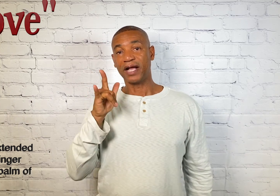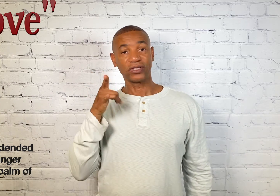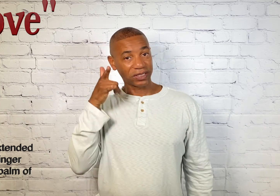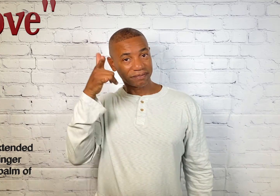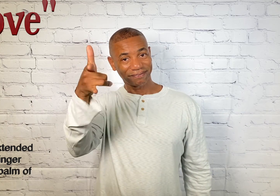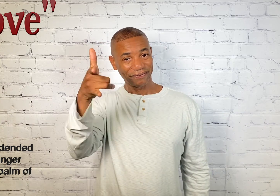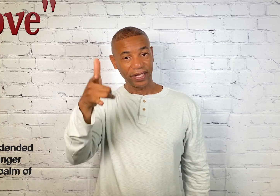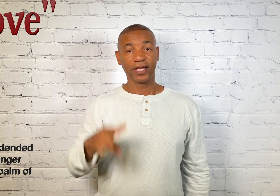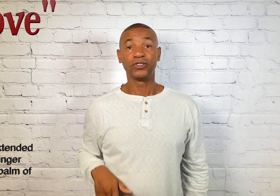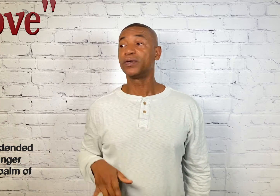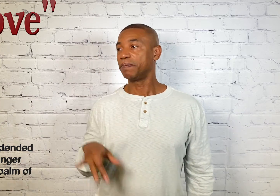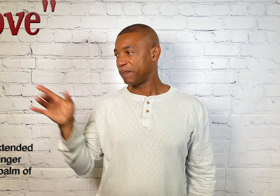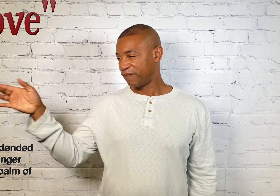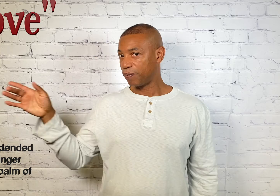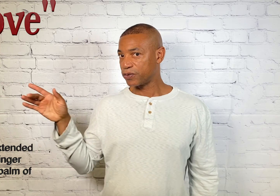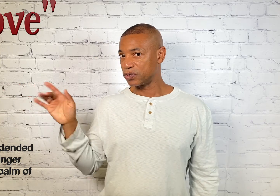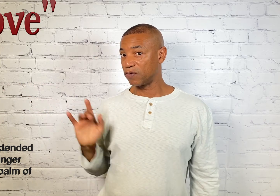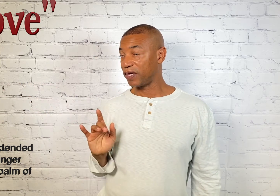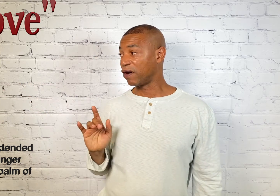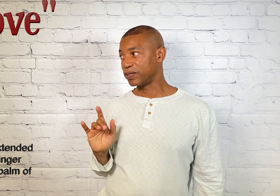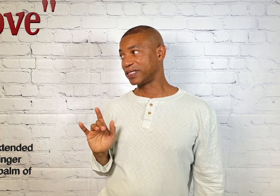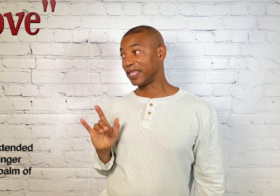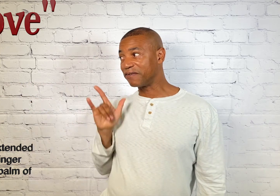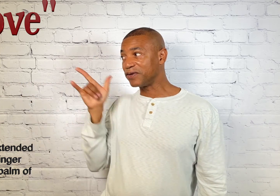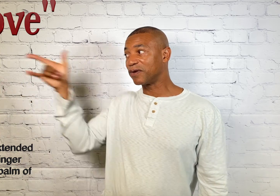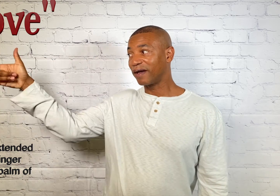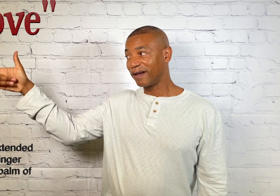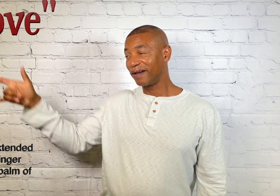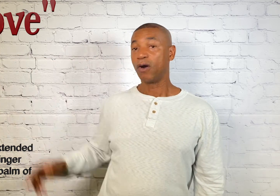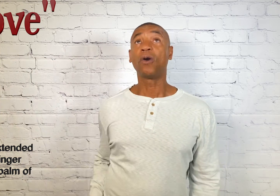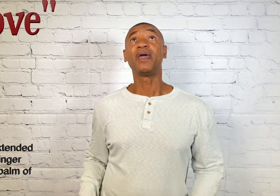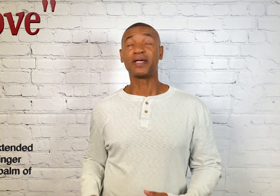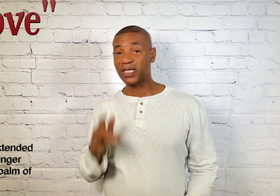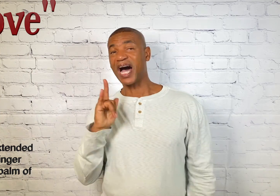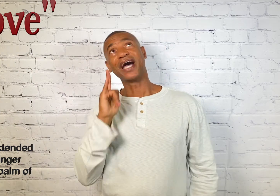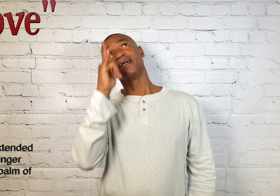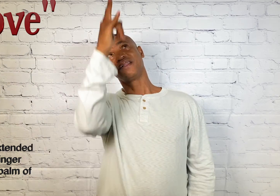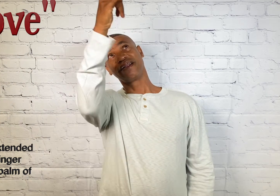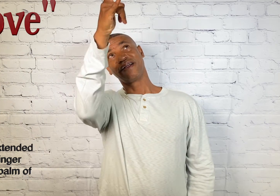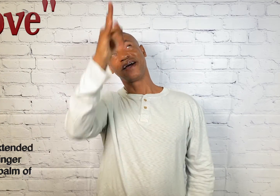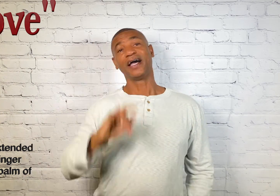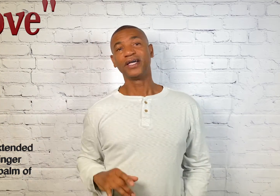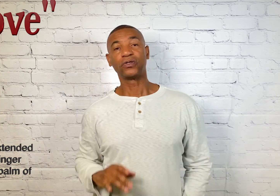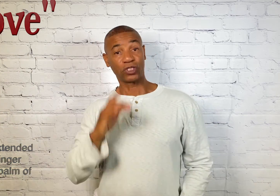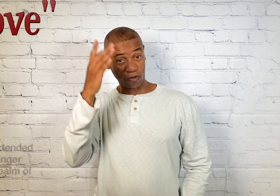just do it. Maybe if the person's over here, I want to say I love you, or maybe it's God. So it's